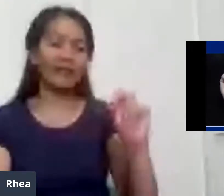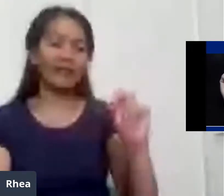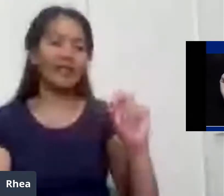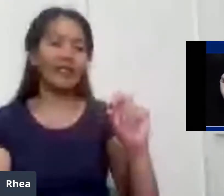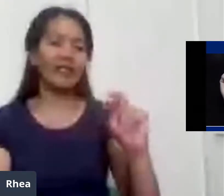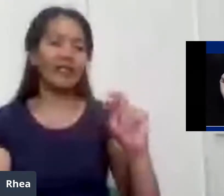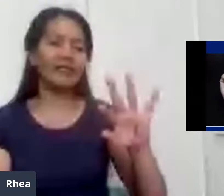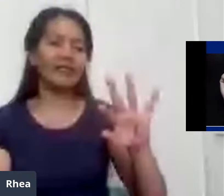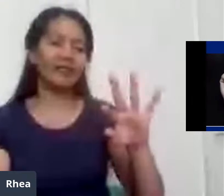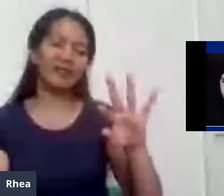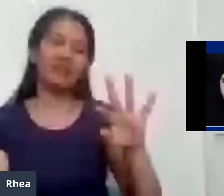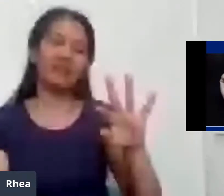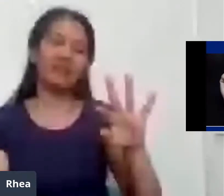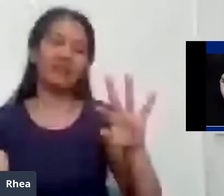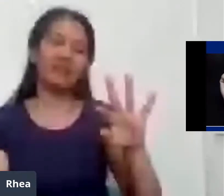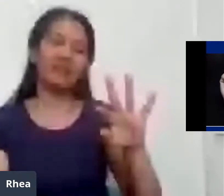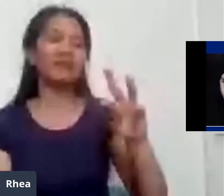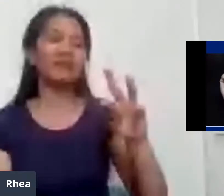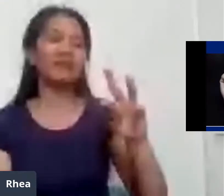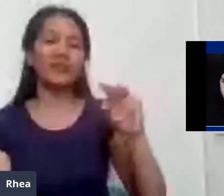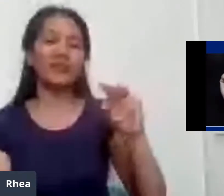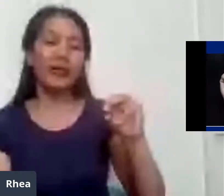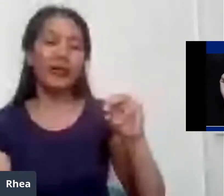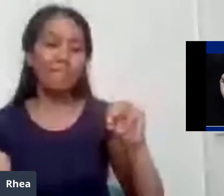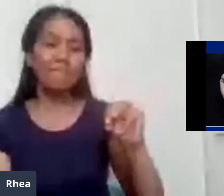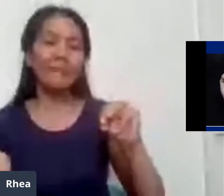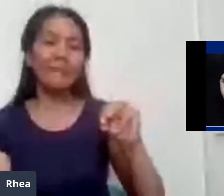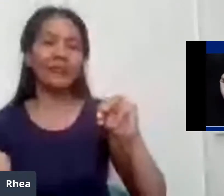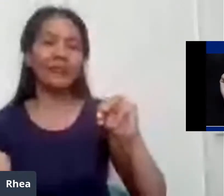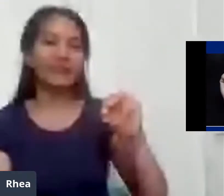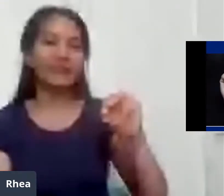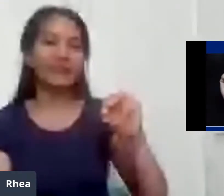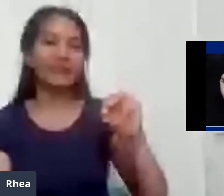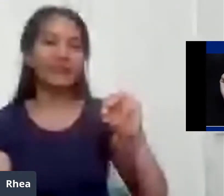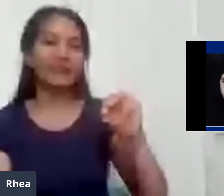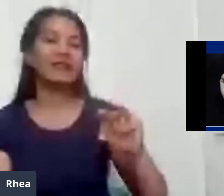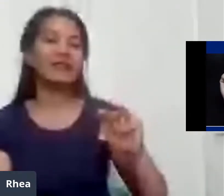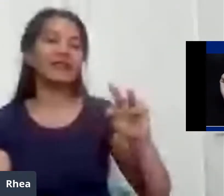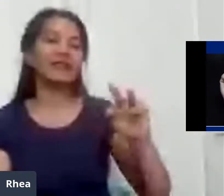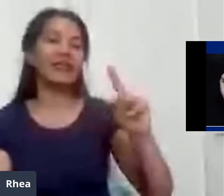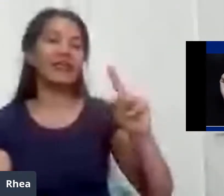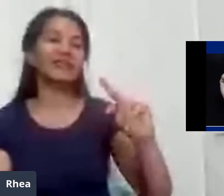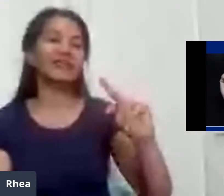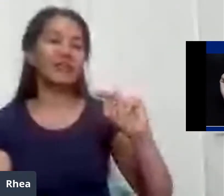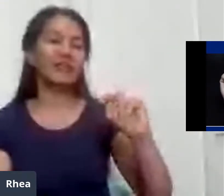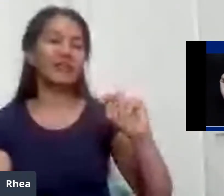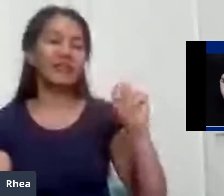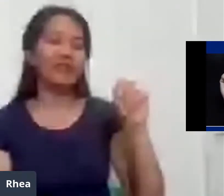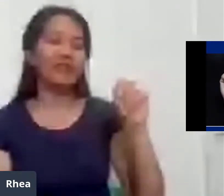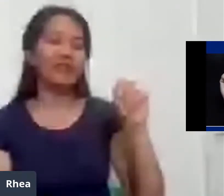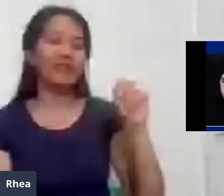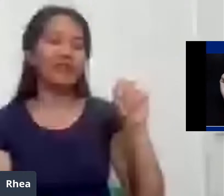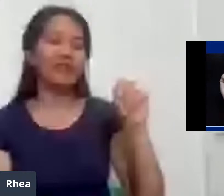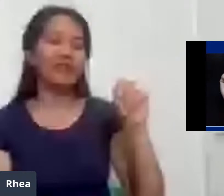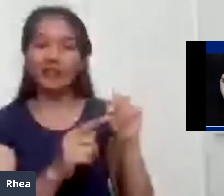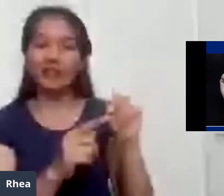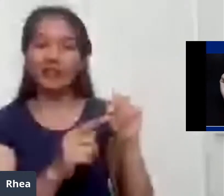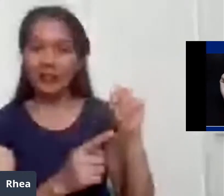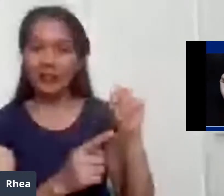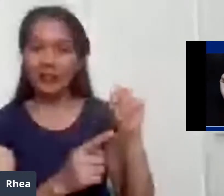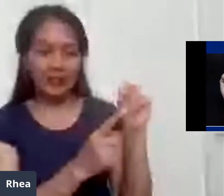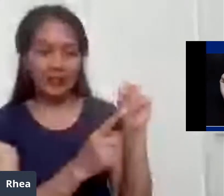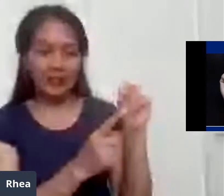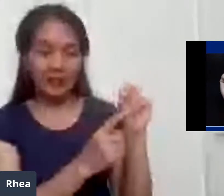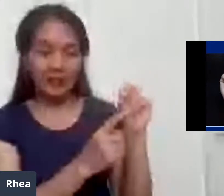N. Letter N. It's almost the same with letter M, but letter N, the thumb is in between the middle